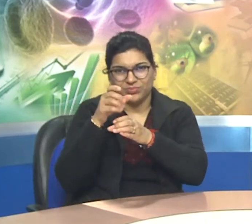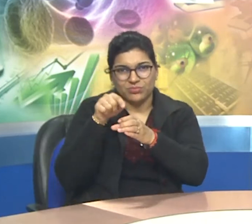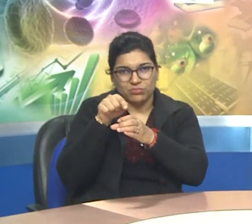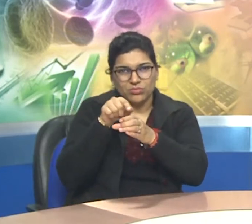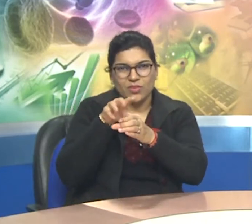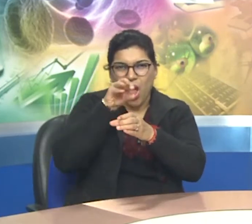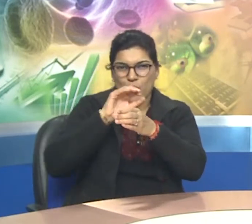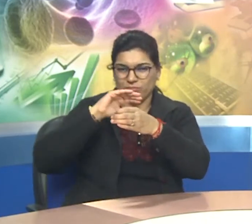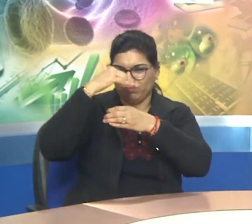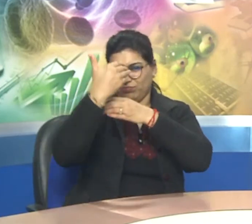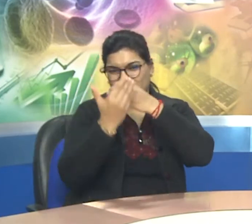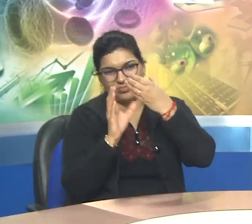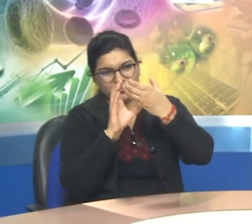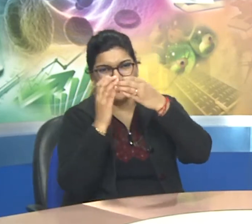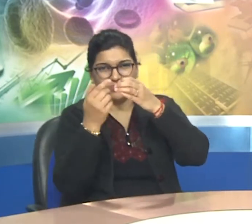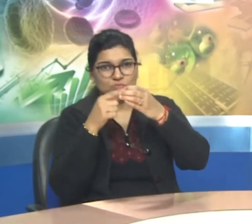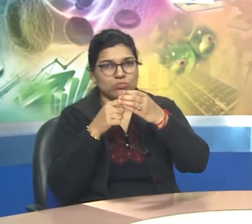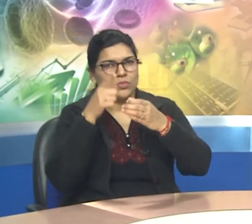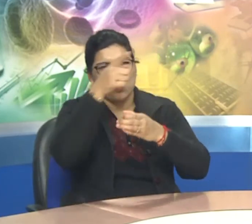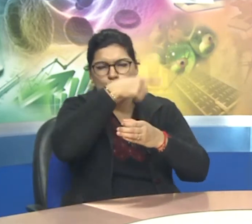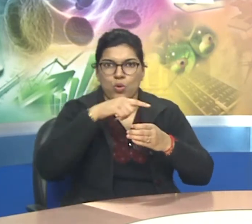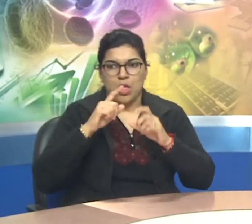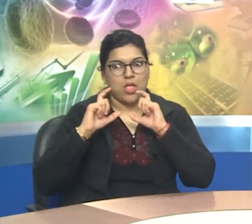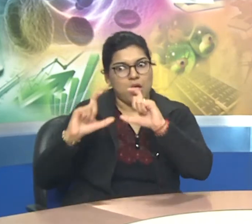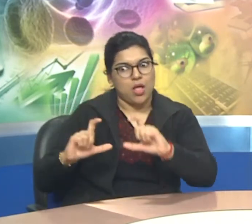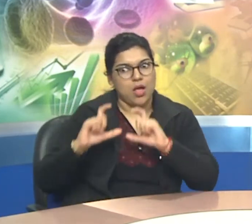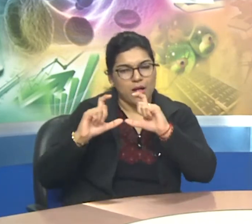another item, glass is also worth recovering.